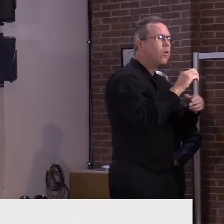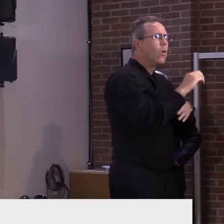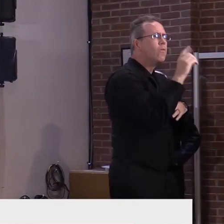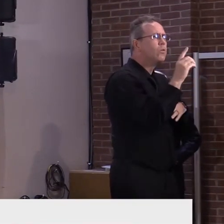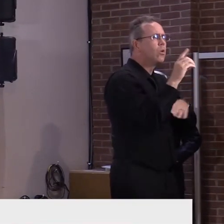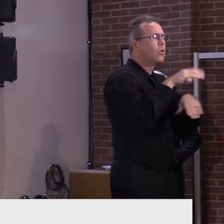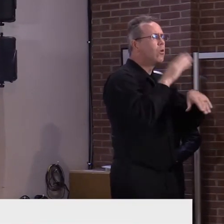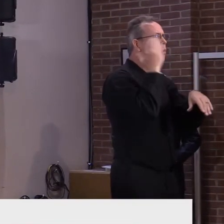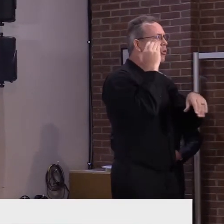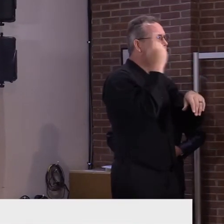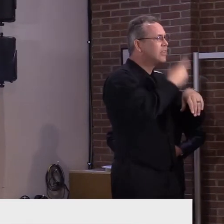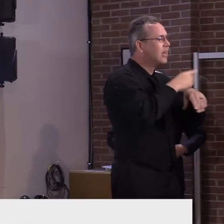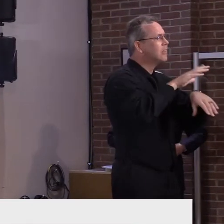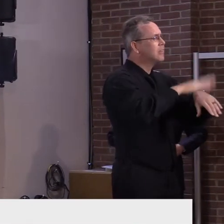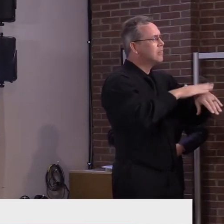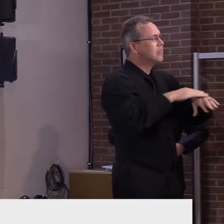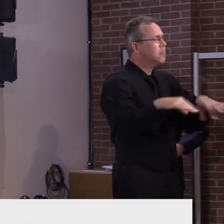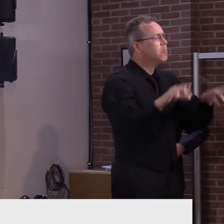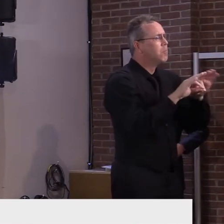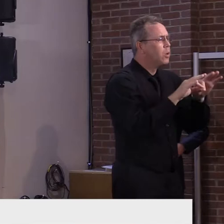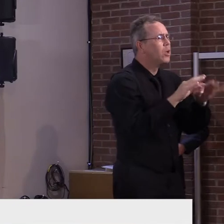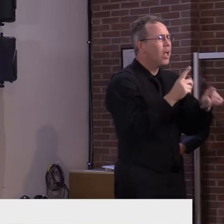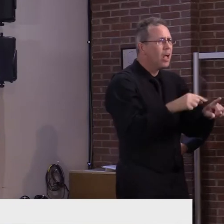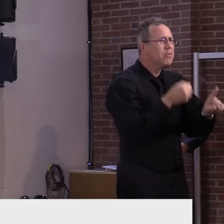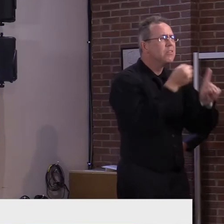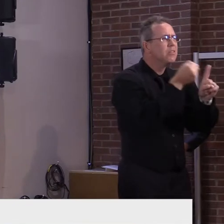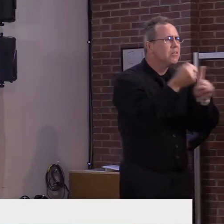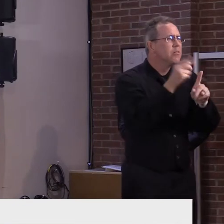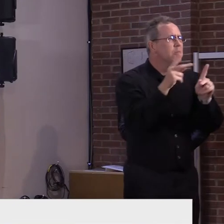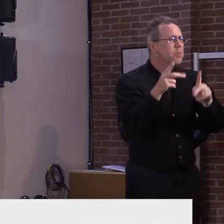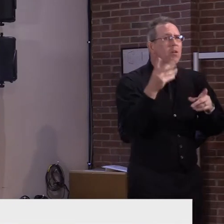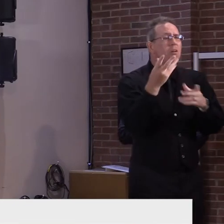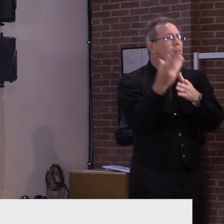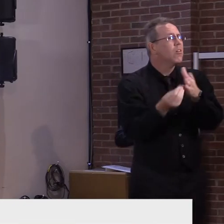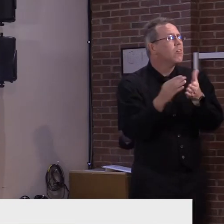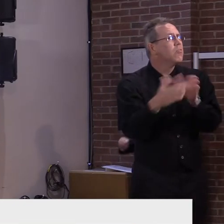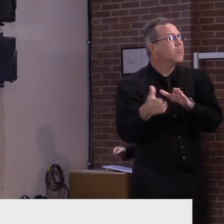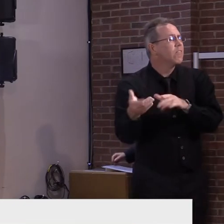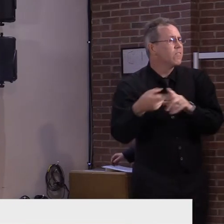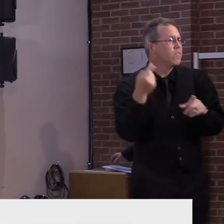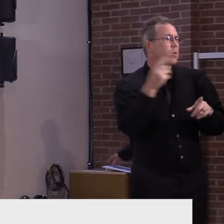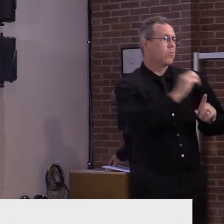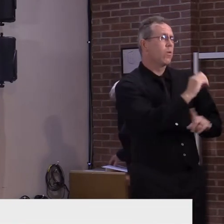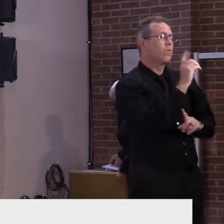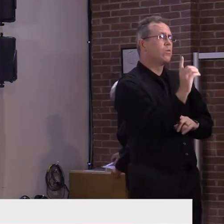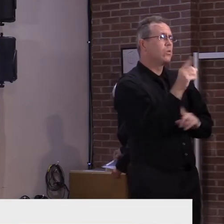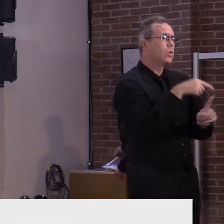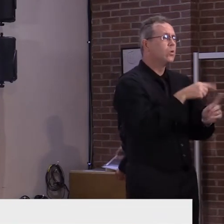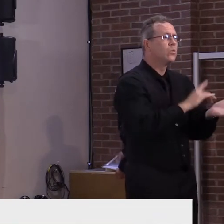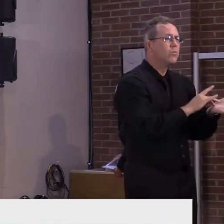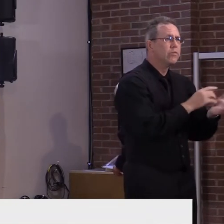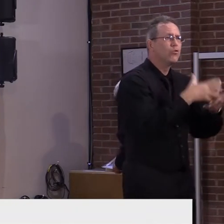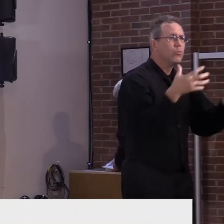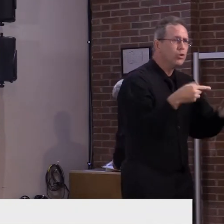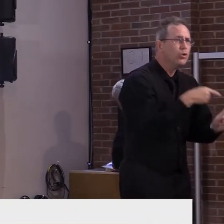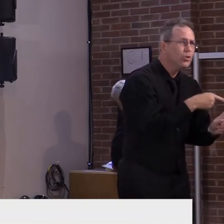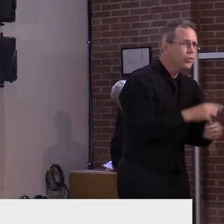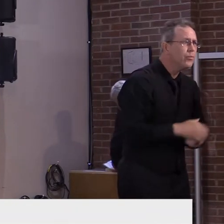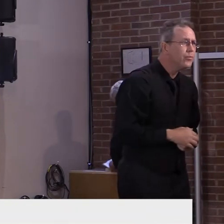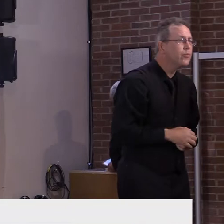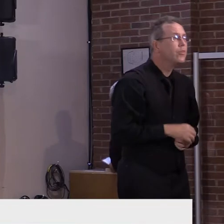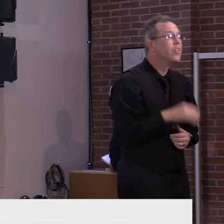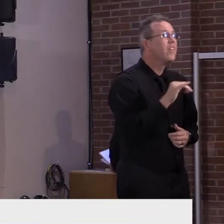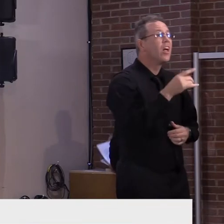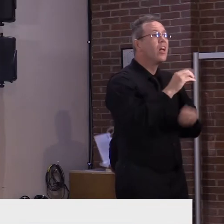Unfortunately, there's no denying that over the last year and a half, overdoses have increased. With all the